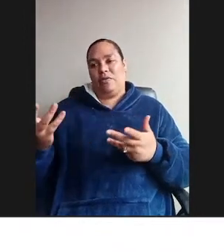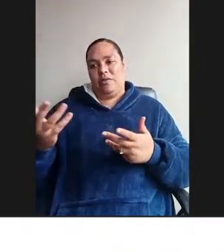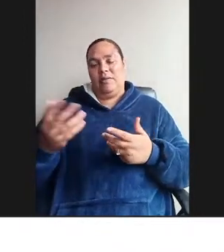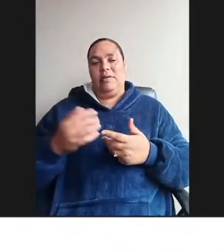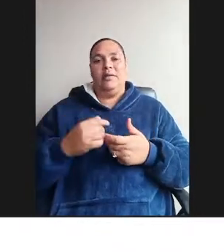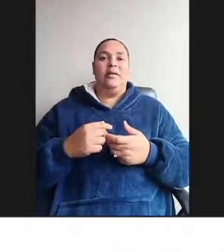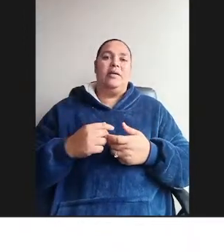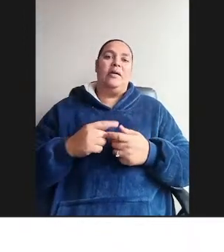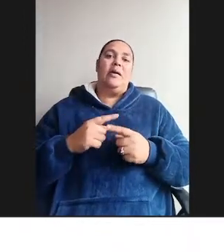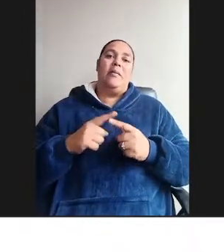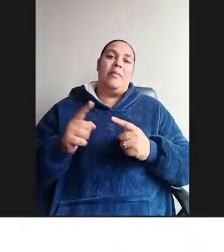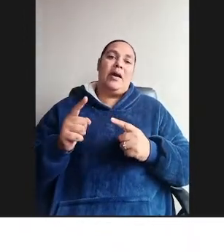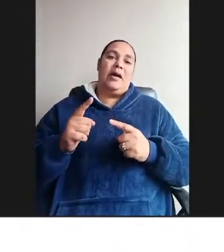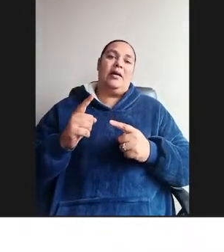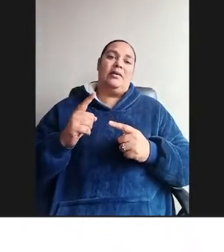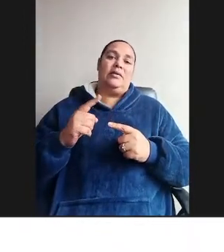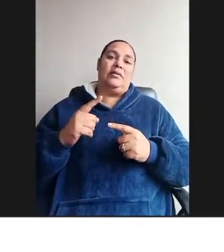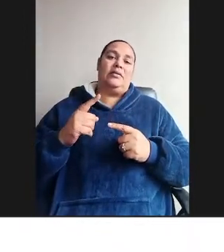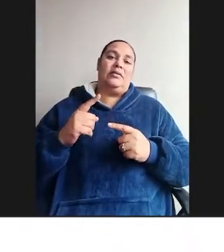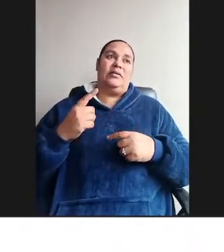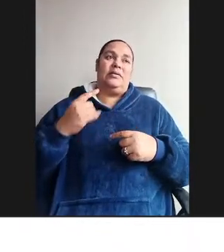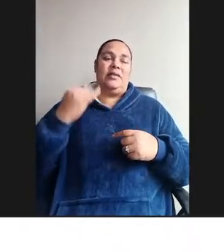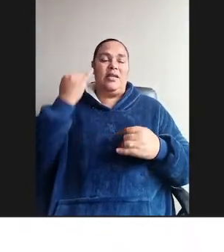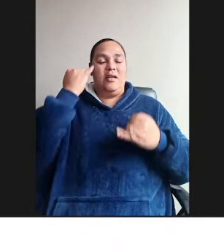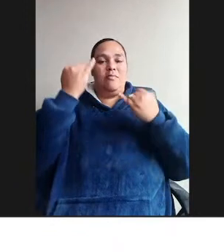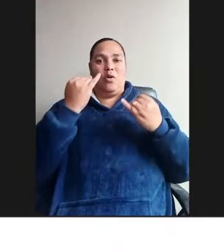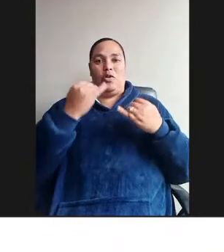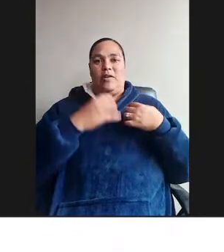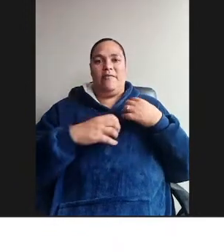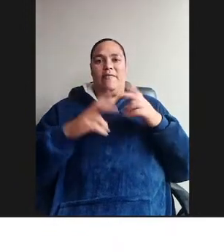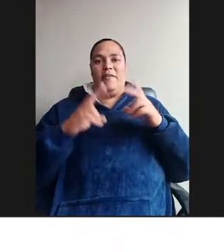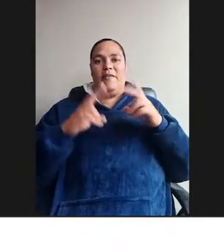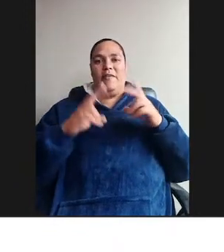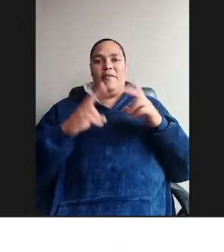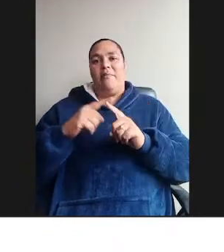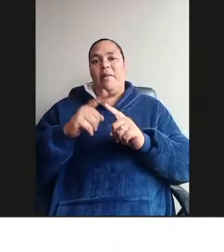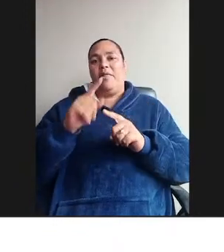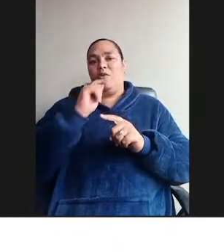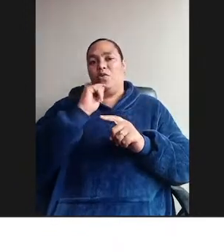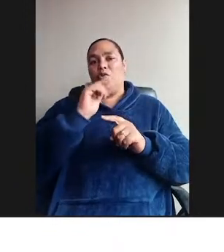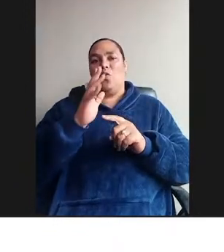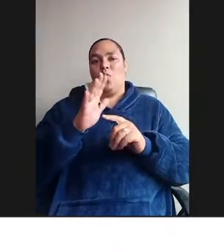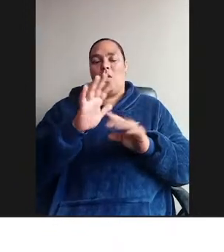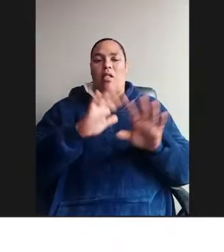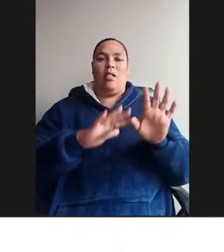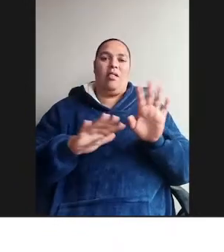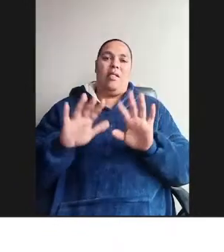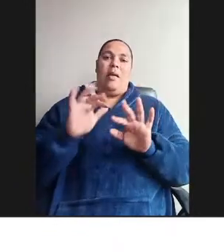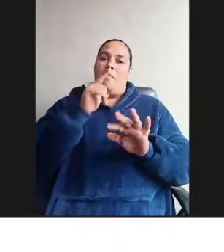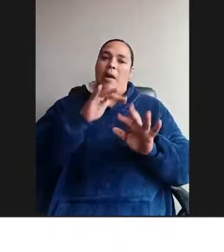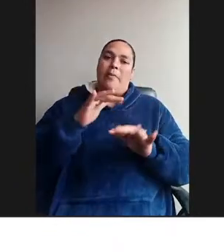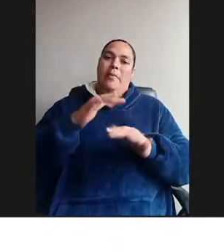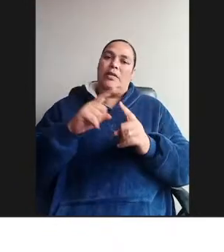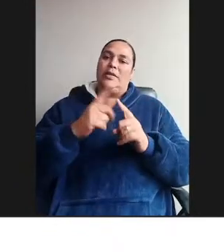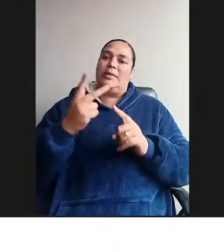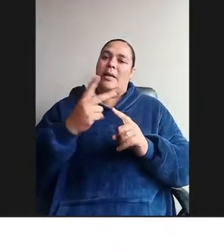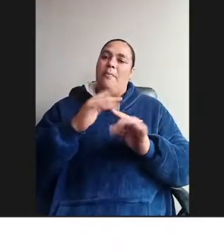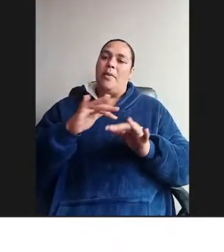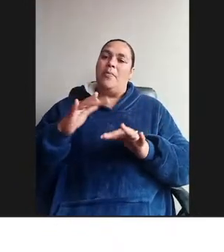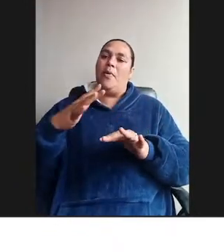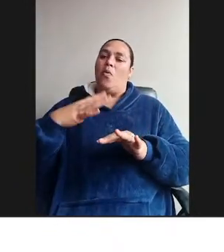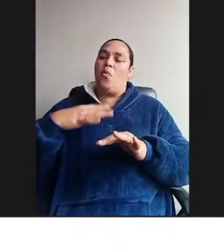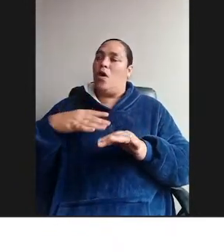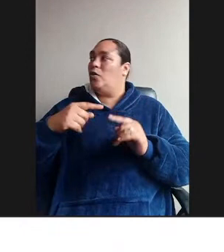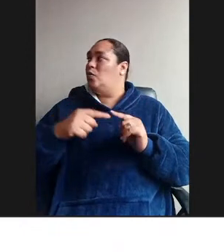very emotive issues. So that would obviously arouse public interest and people wanting to attend